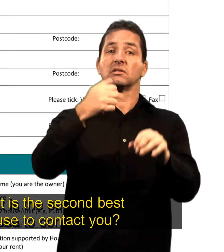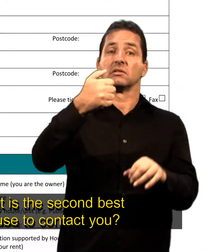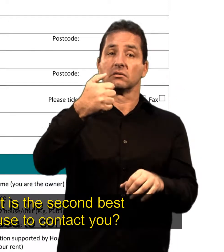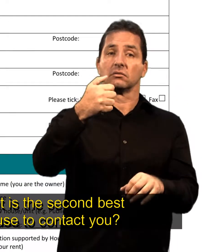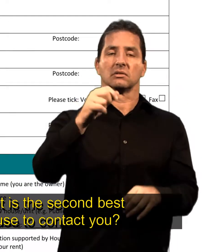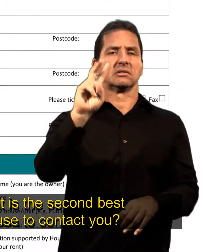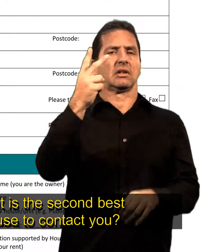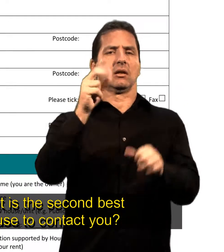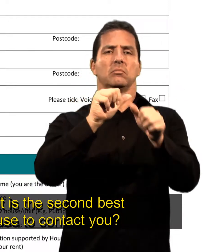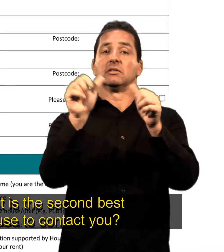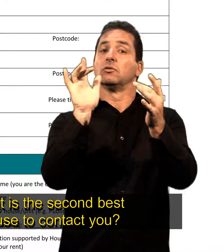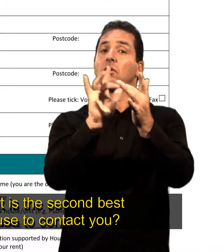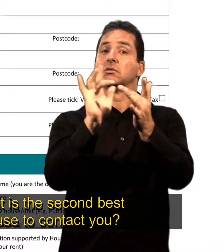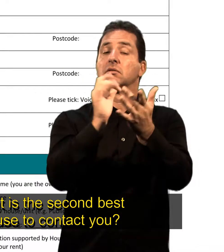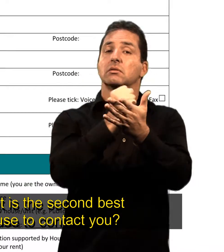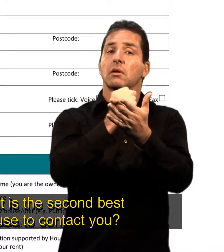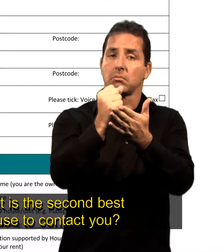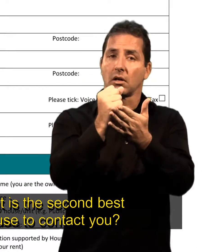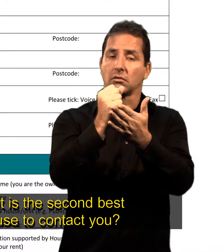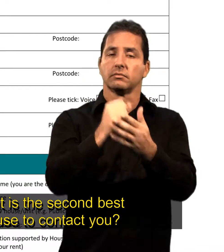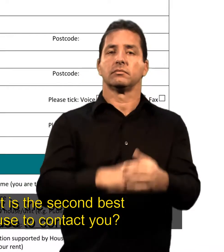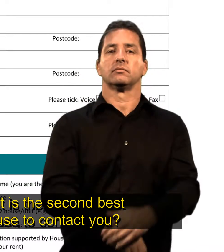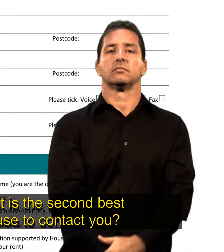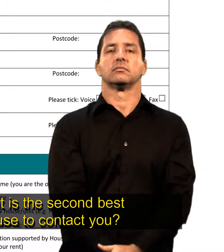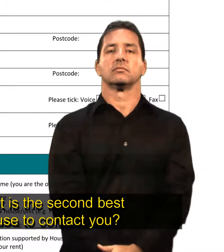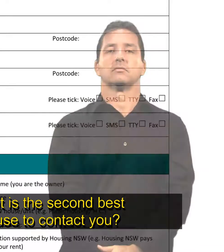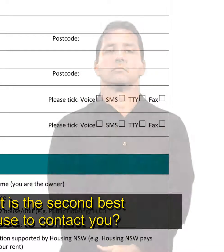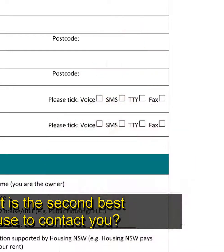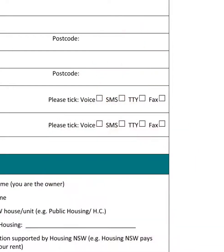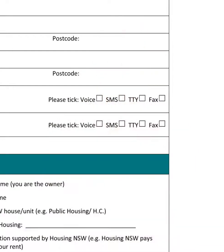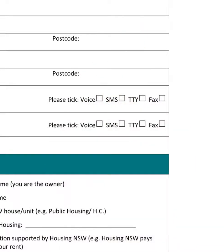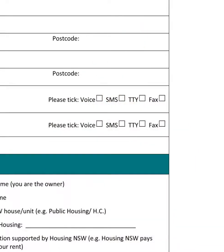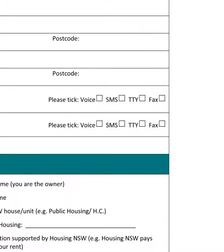Question 6. What is the second best number we can use to contact you?